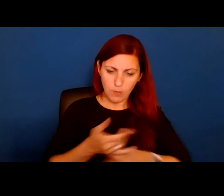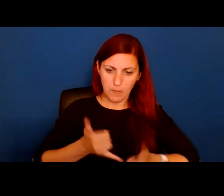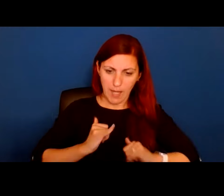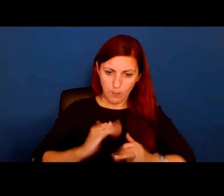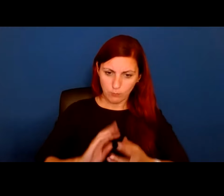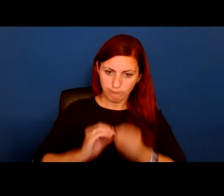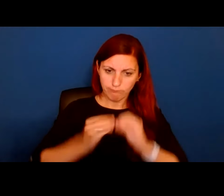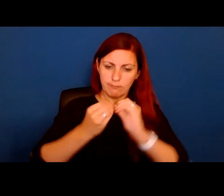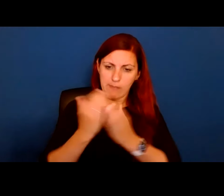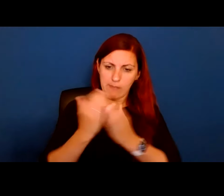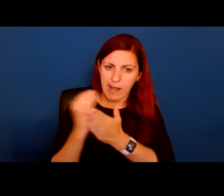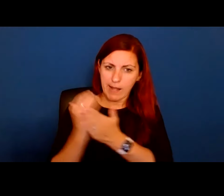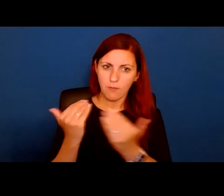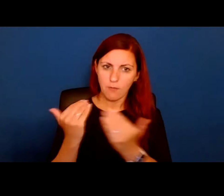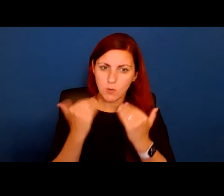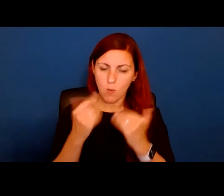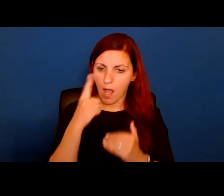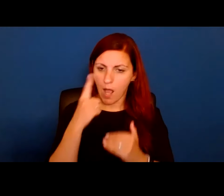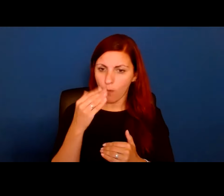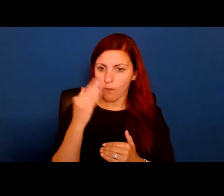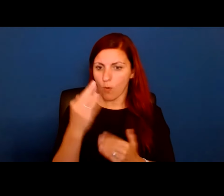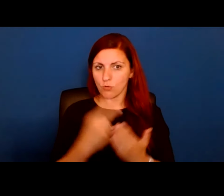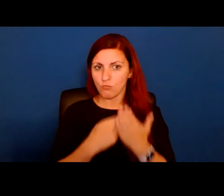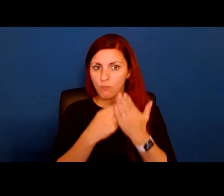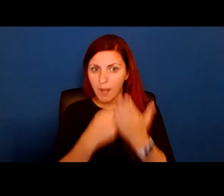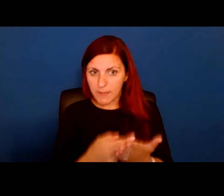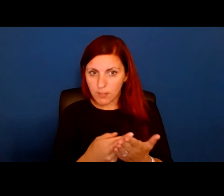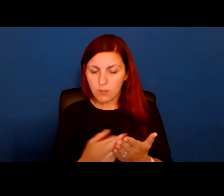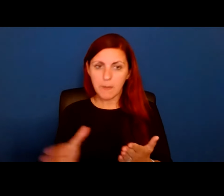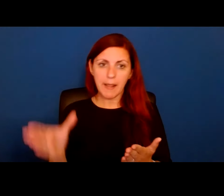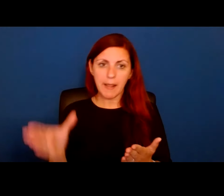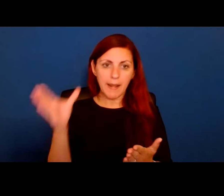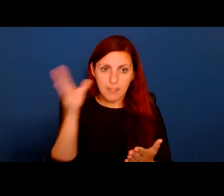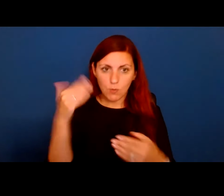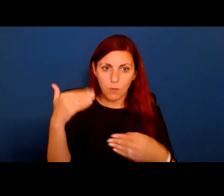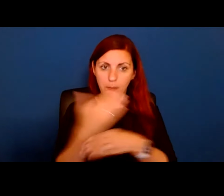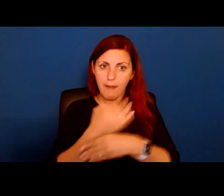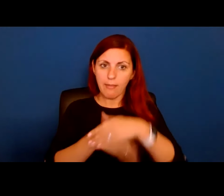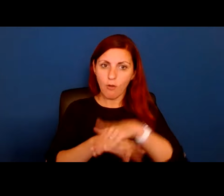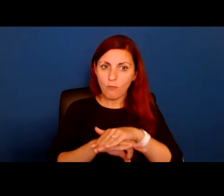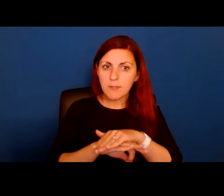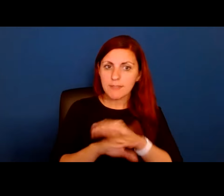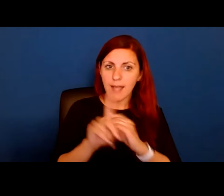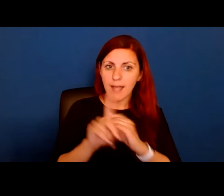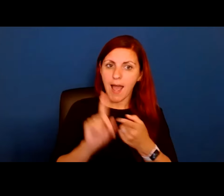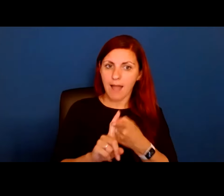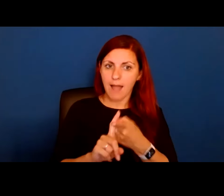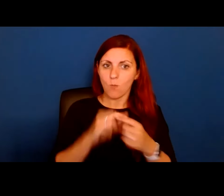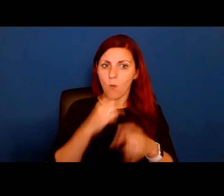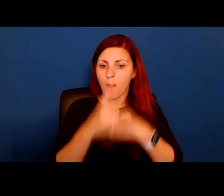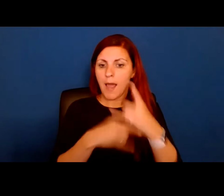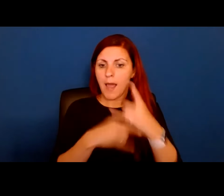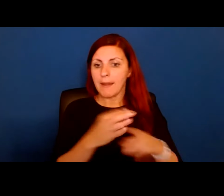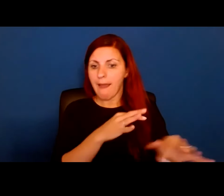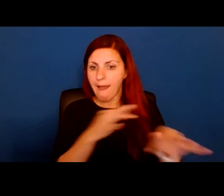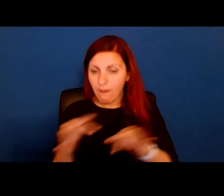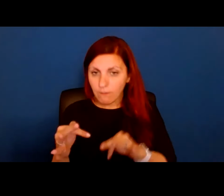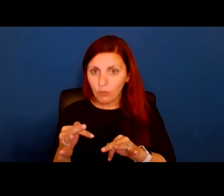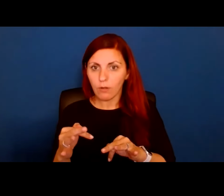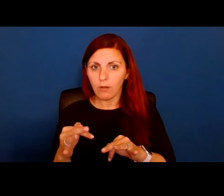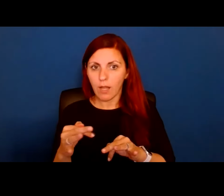I really look forward to the recommendations being taken on board by the state and the consequential reduction in the levels of sexual harassment and secondary schools.